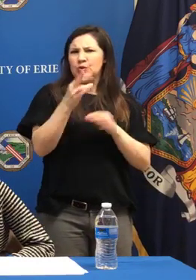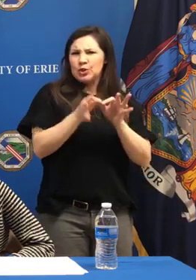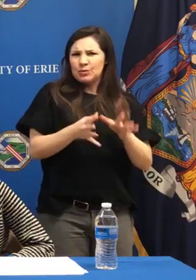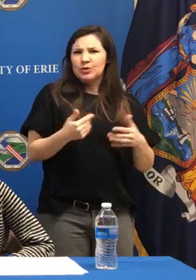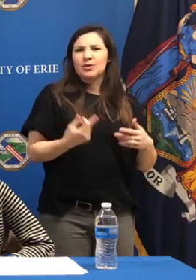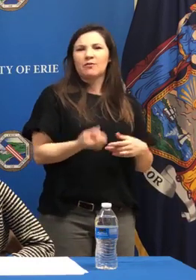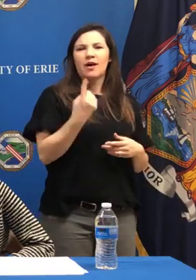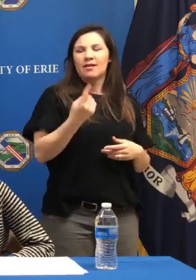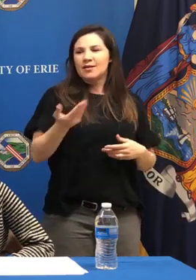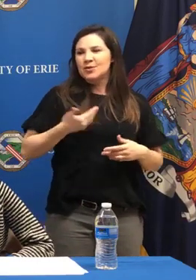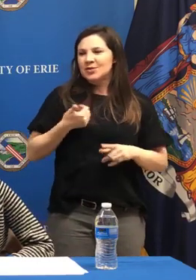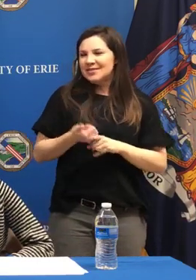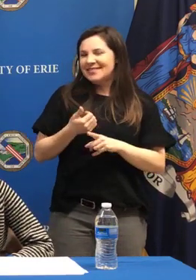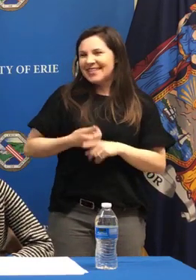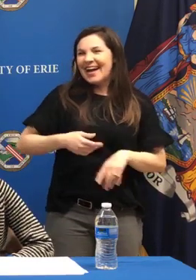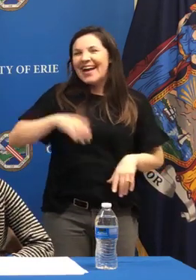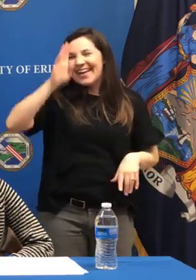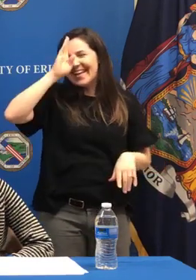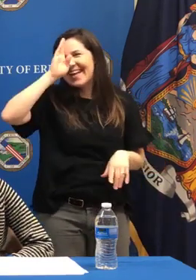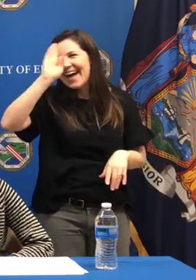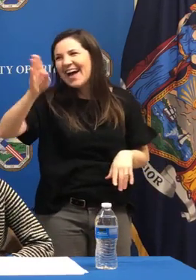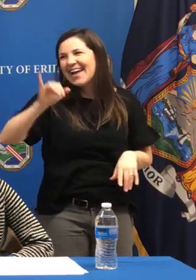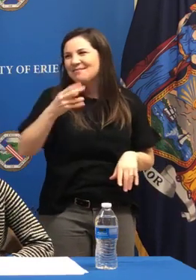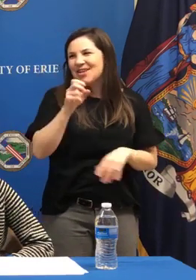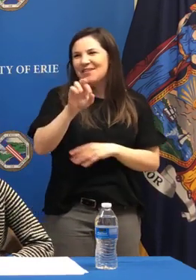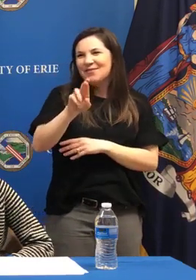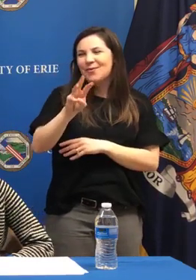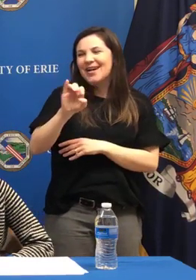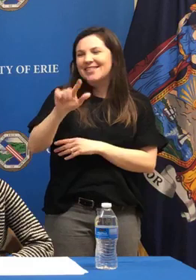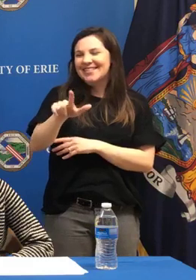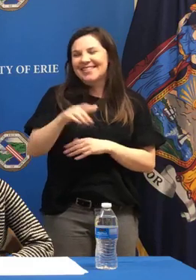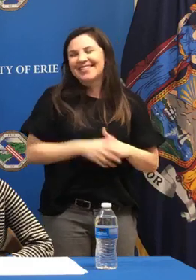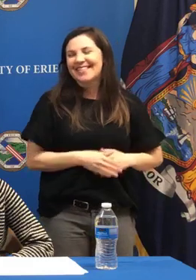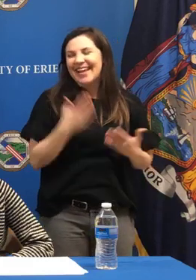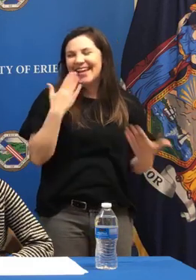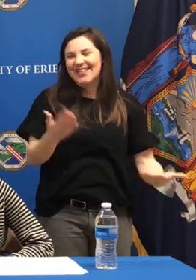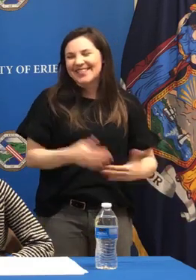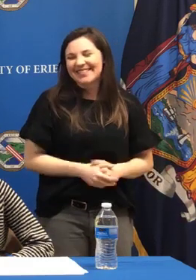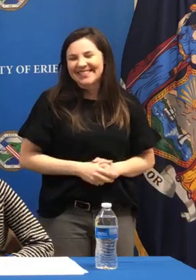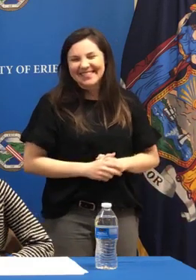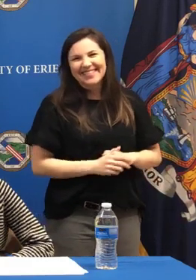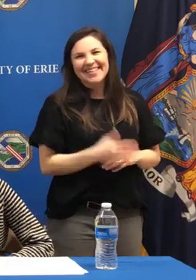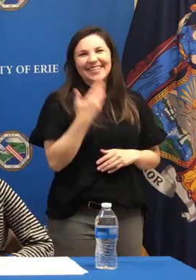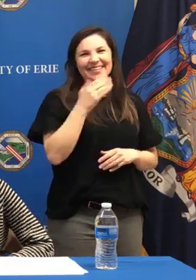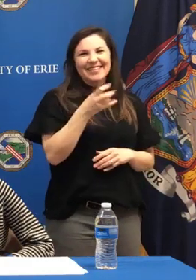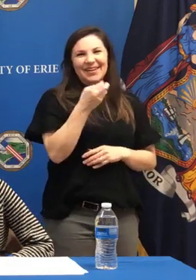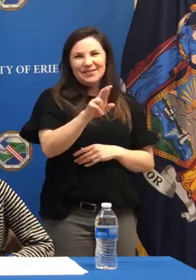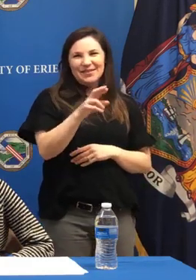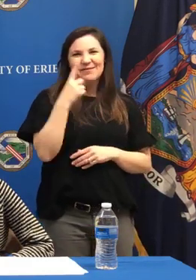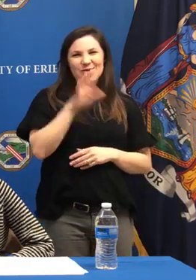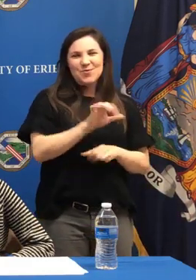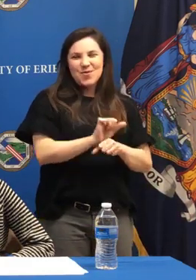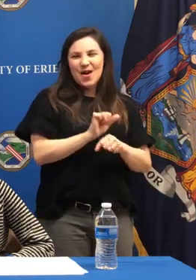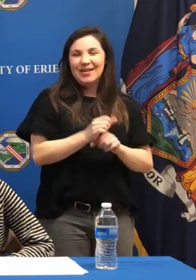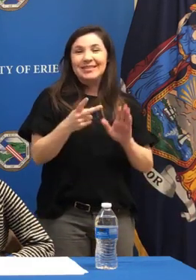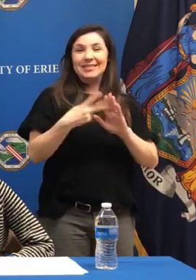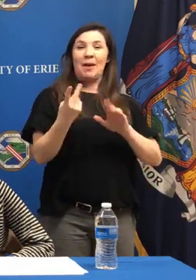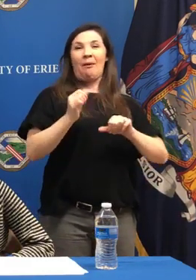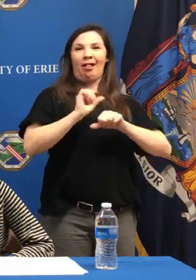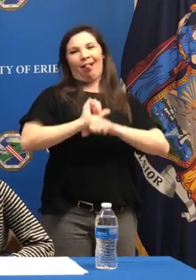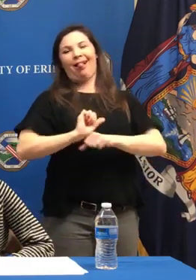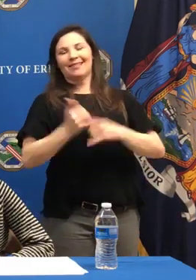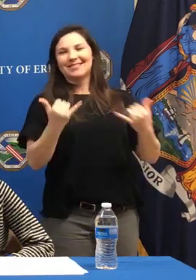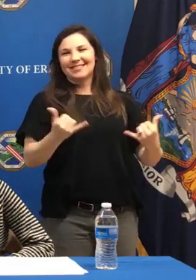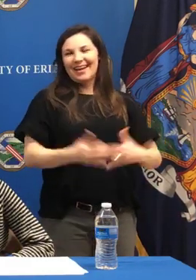one. Please introduce yourself for everyone at home. Hi, I'm Jennifer Weisel. Thank you, Jennifer, for your good work. Yeah, you did double duty